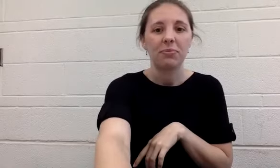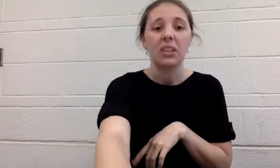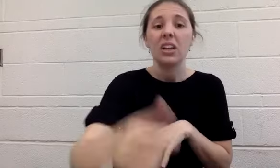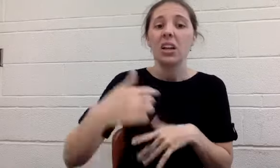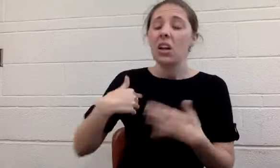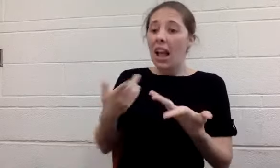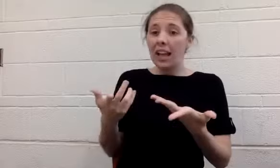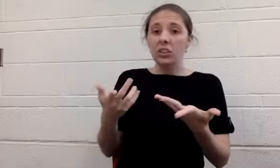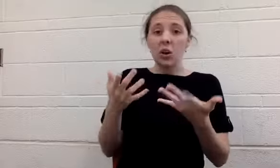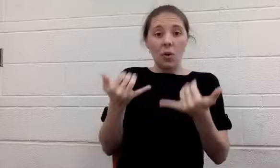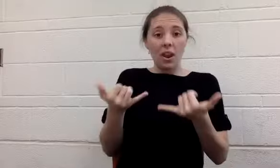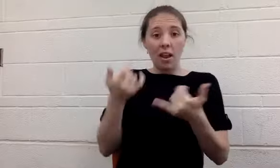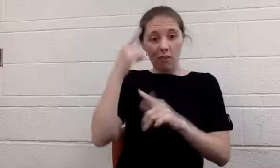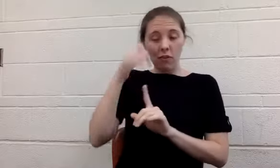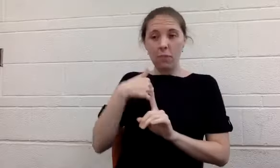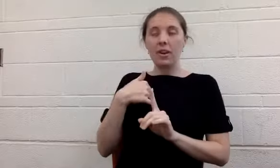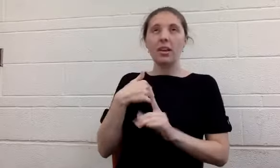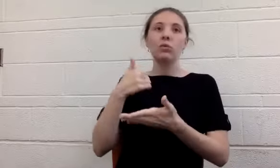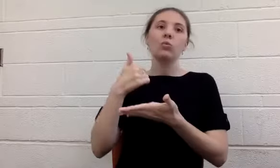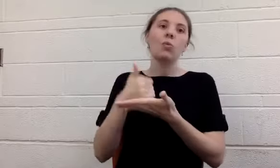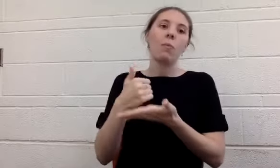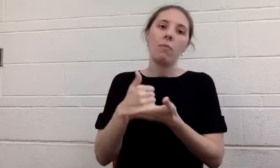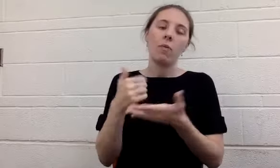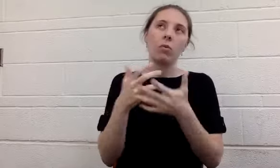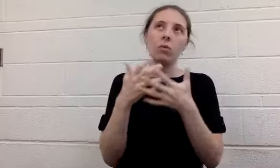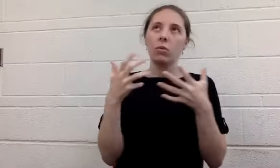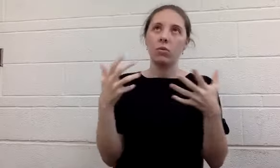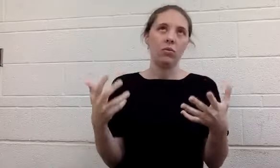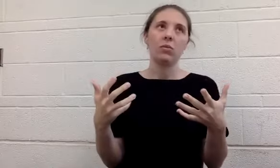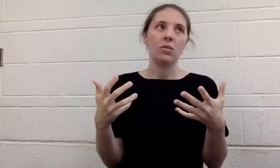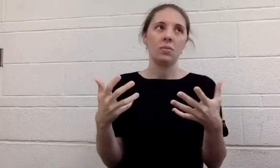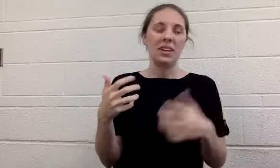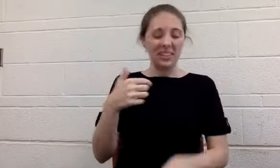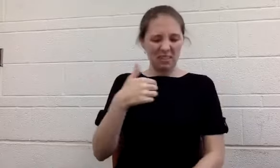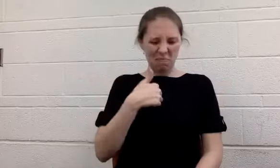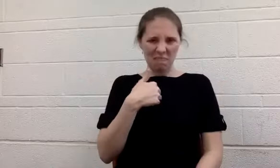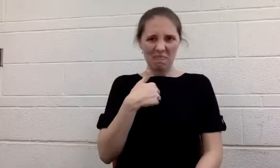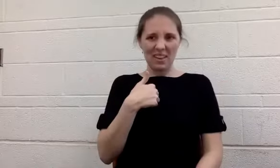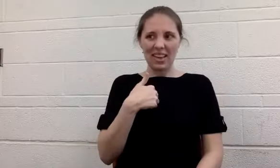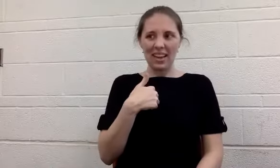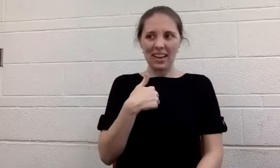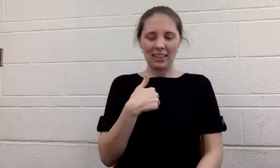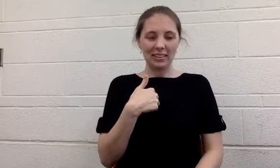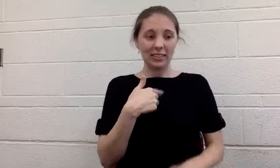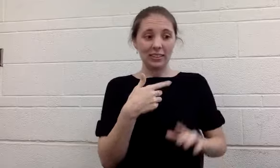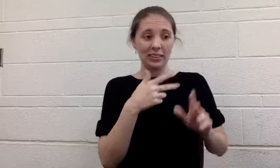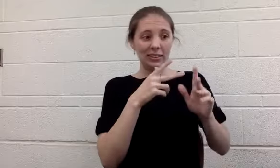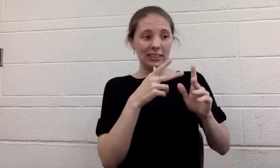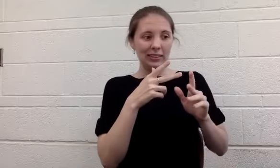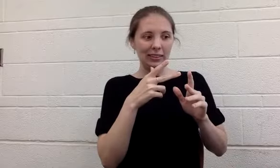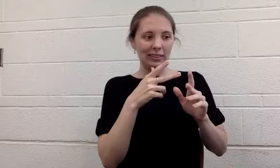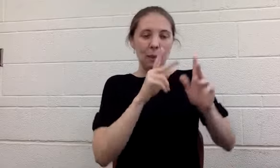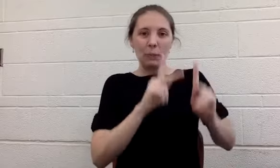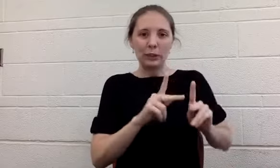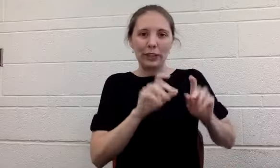craziness. And that was driving me nuts. And so, so my sponsor told me, you have a right to say what's going on with you. You have a